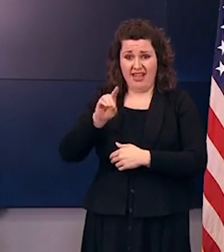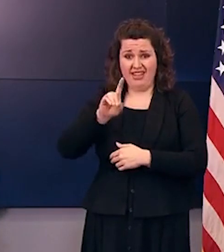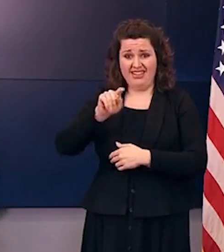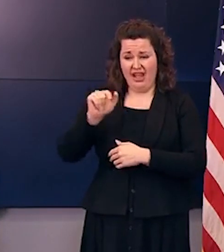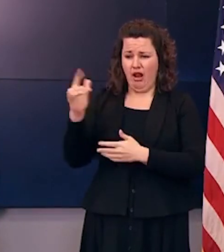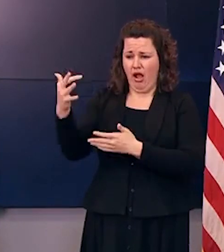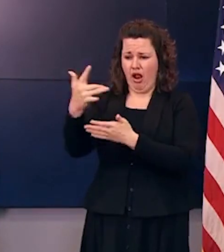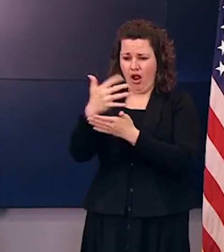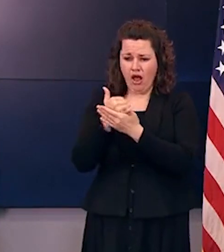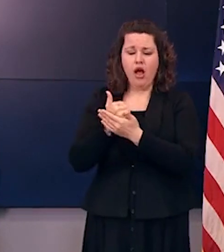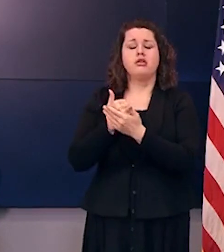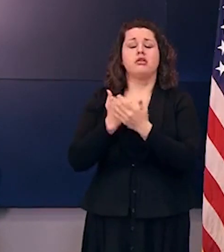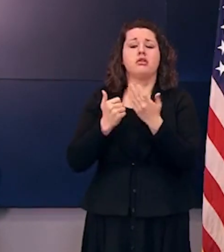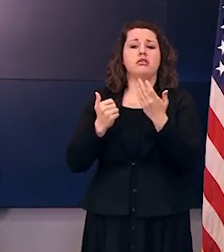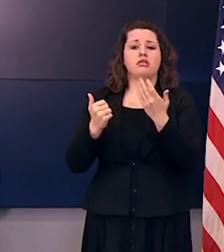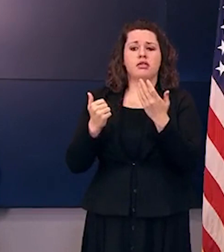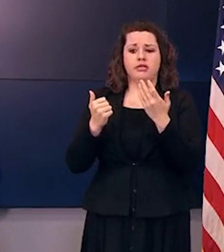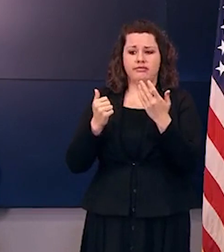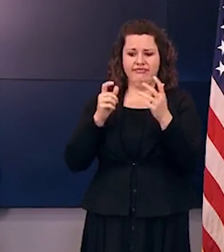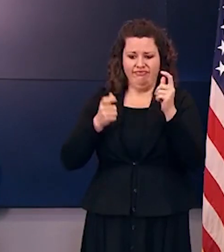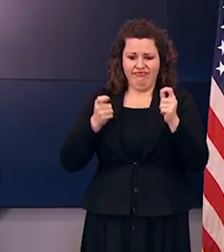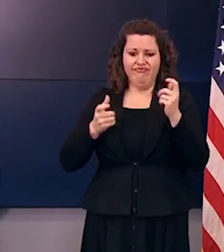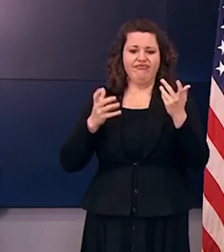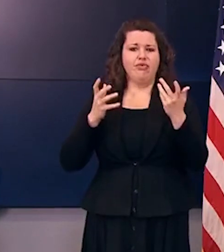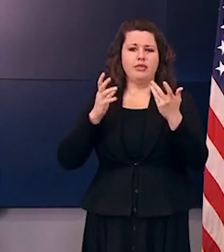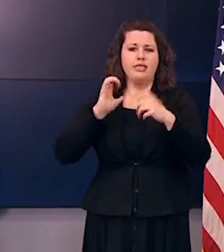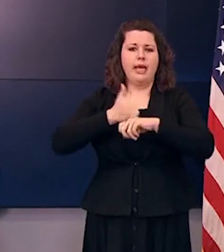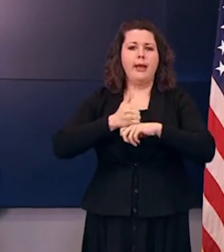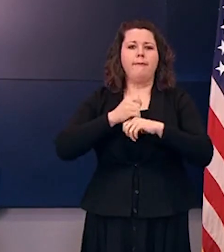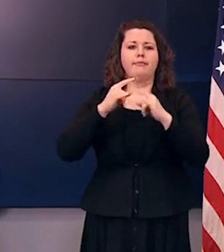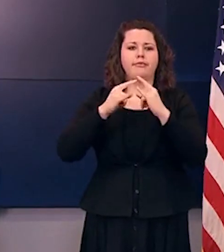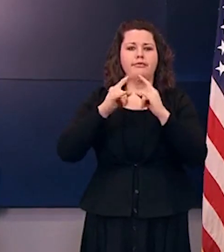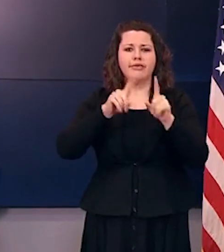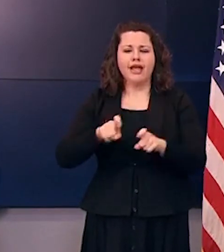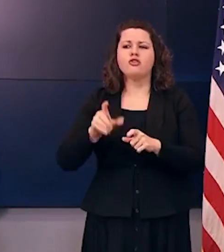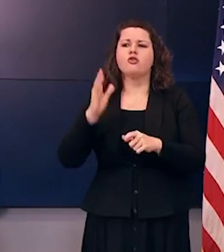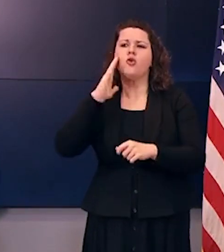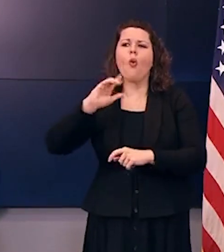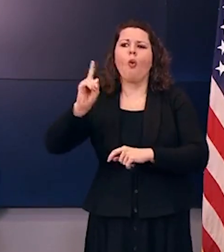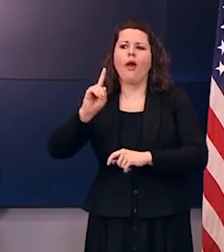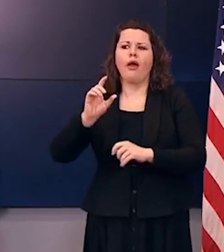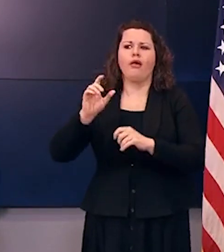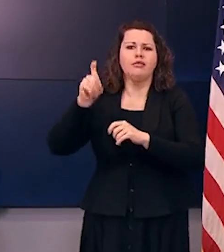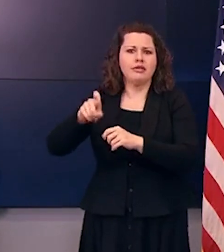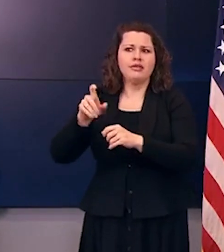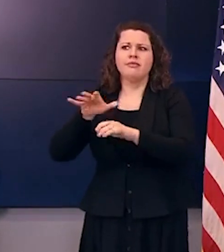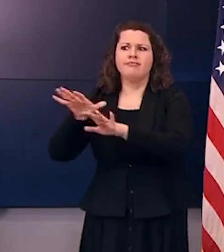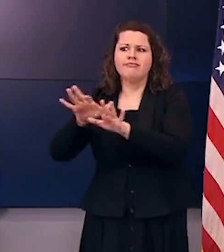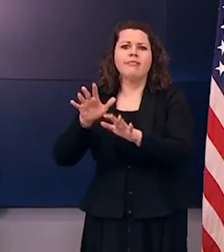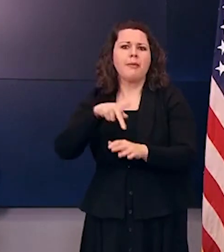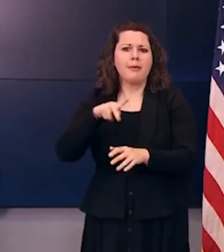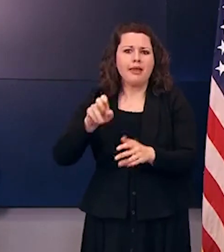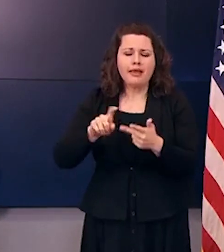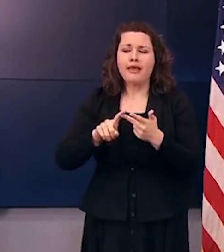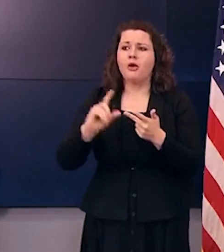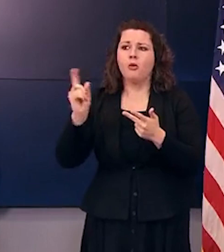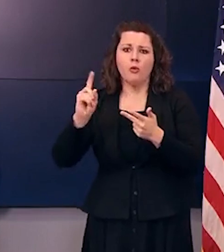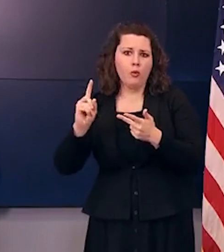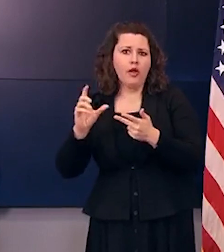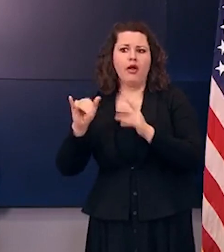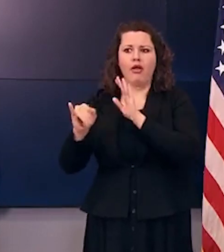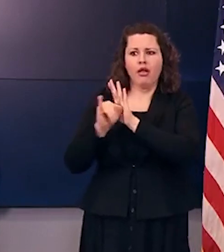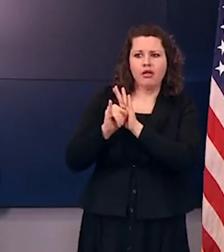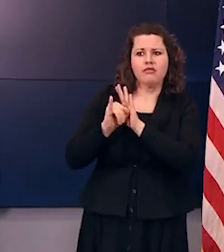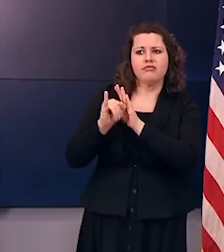aggregating it, and then utilizing it to set up test sites, to be able to make sure that we have sufficient PPE, to identify early on